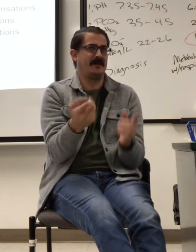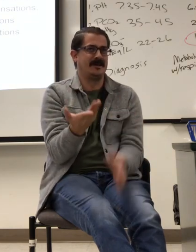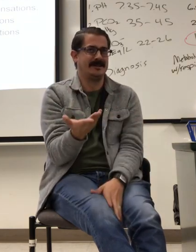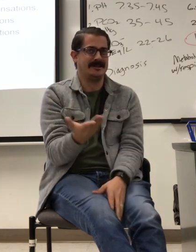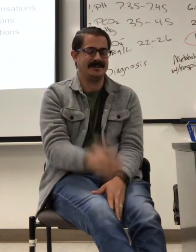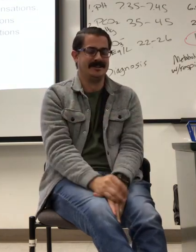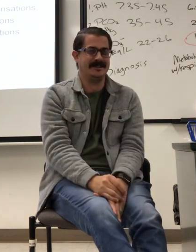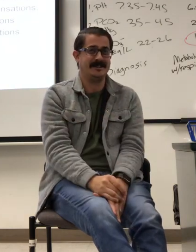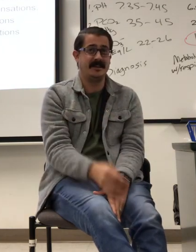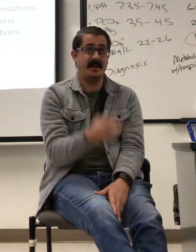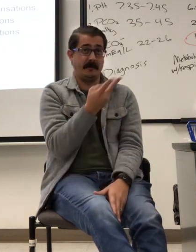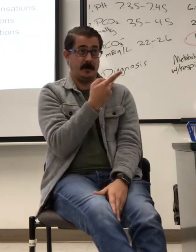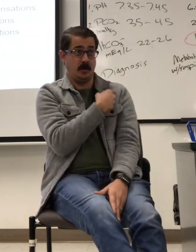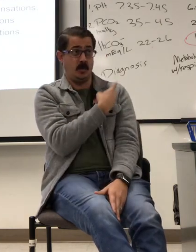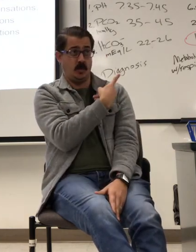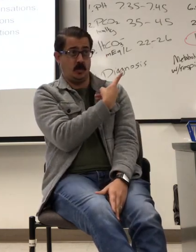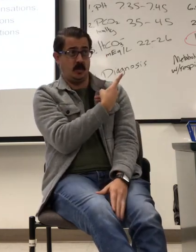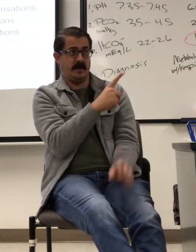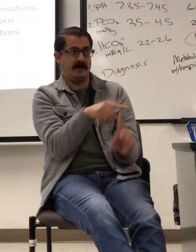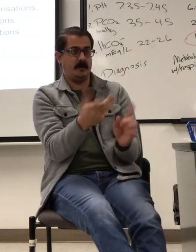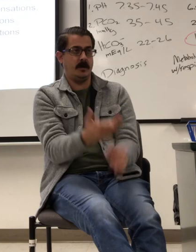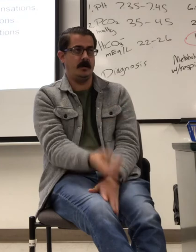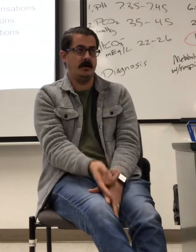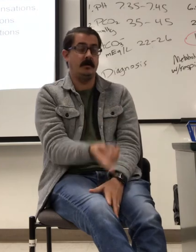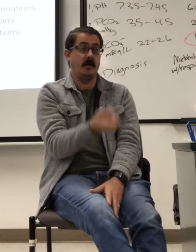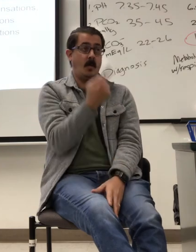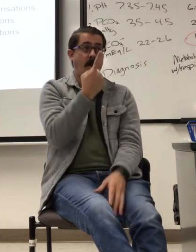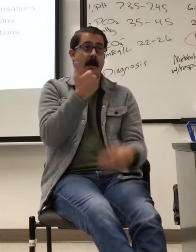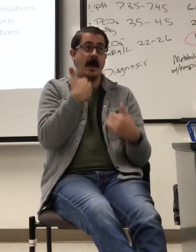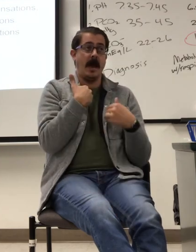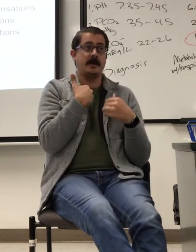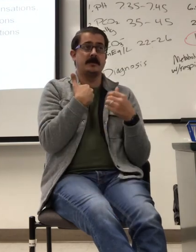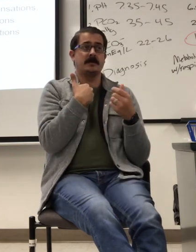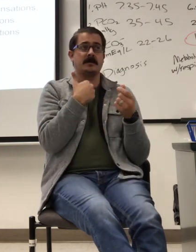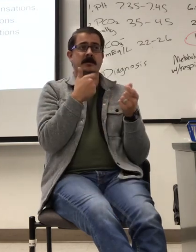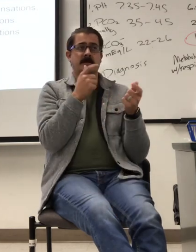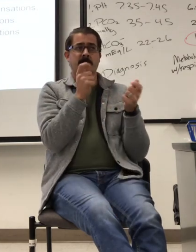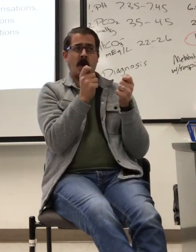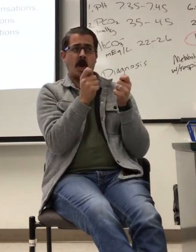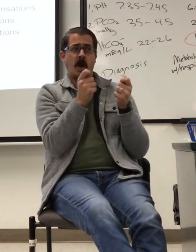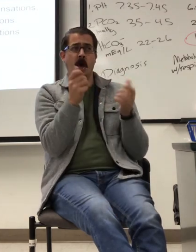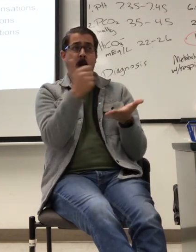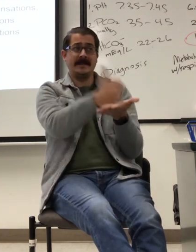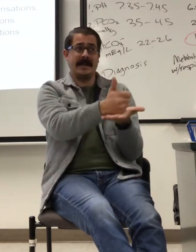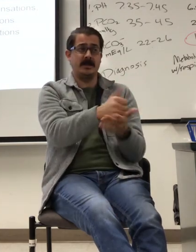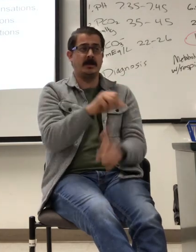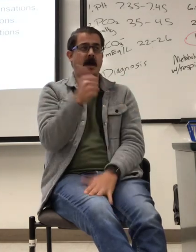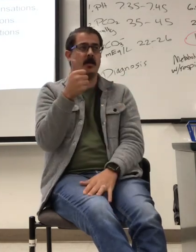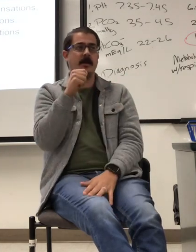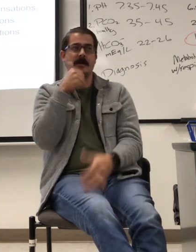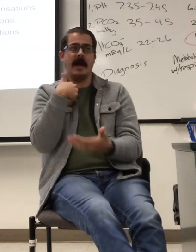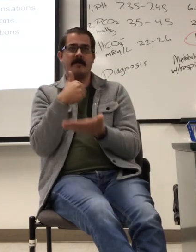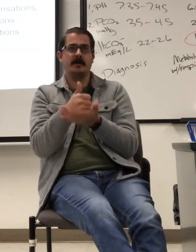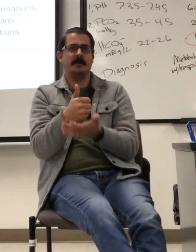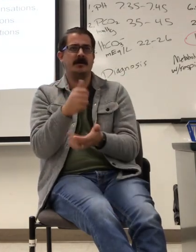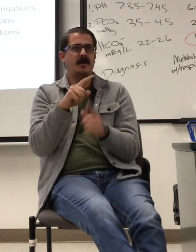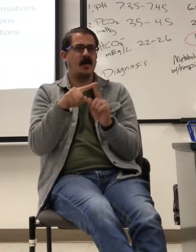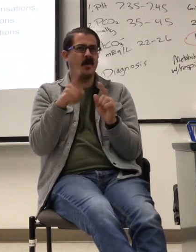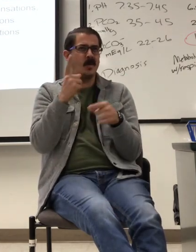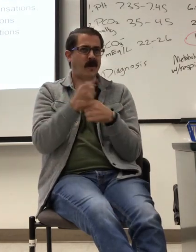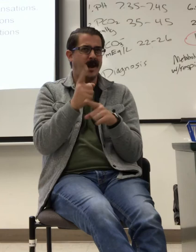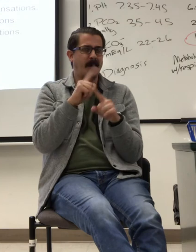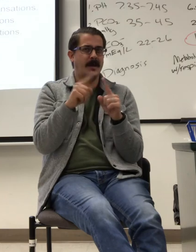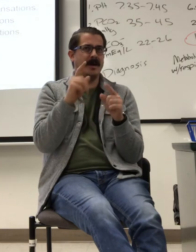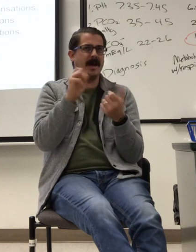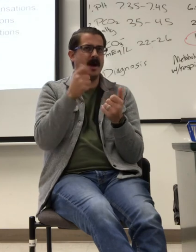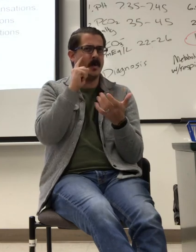Between what? These first two? Mm-hmm. Well, one has compensation. One doesn't. And one doesn't. Right, but how do I